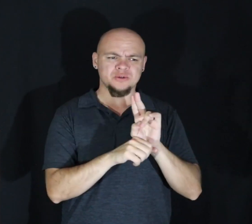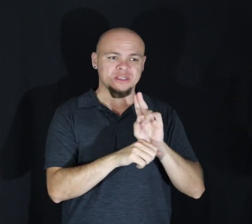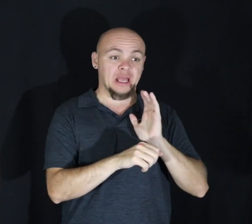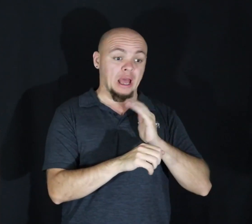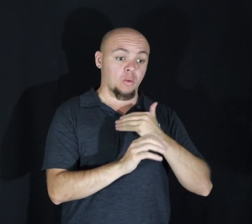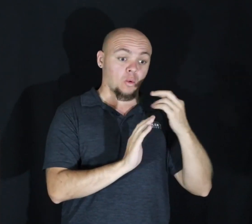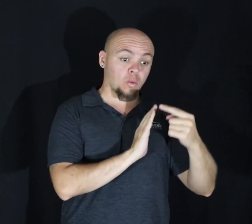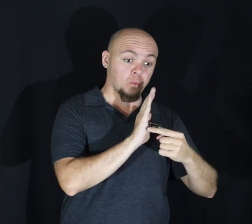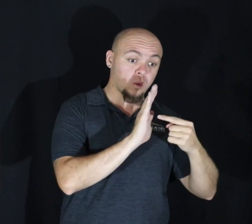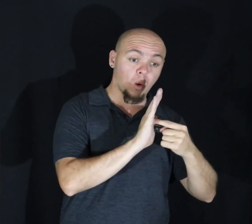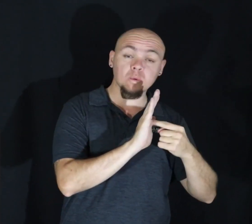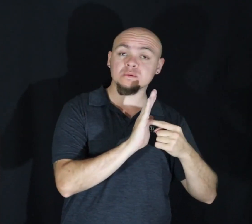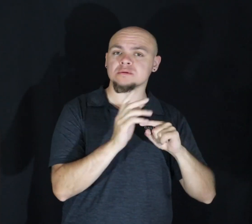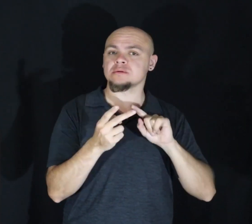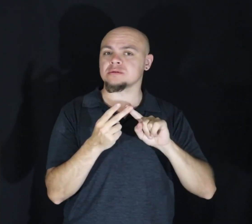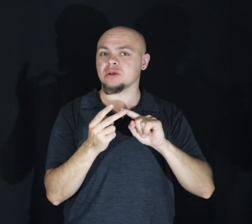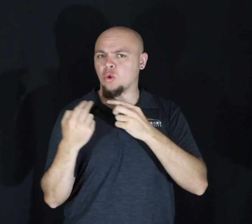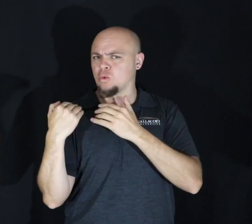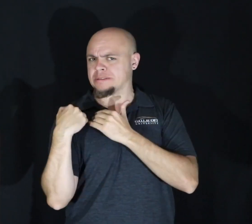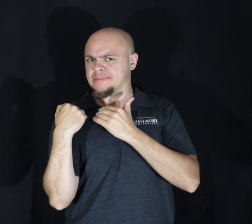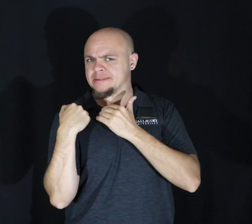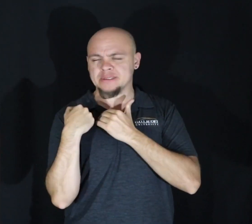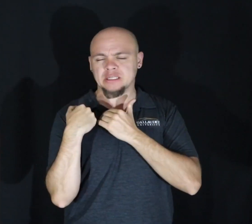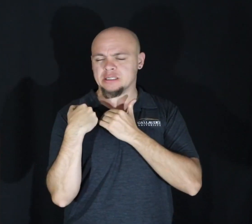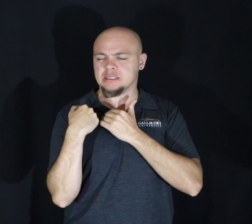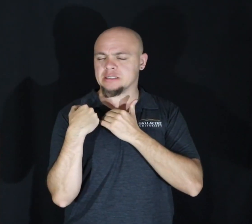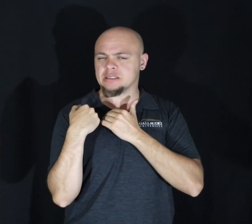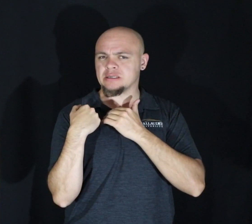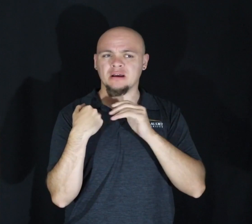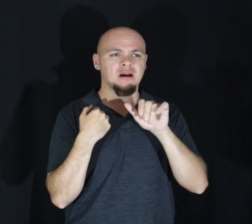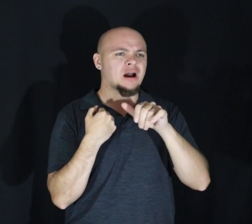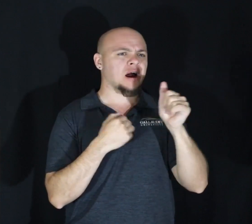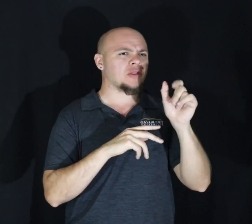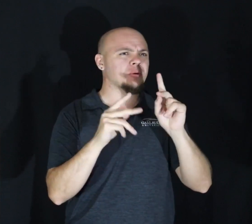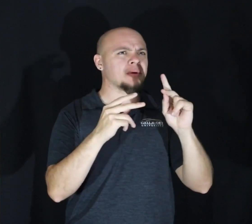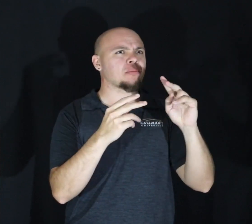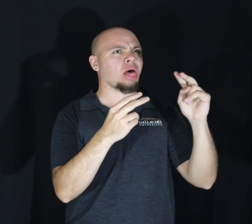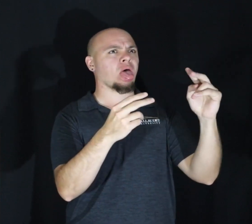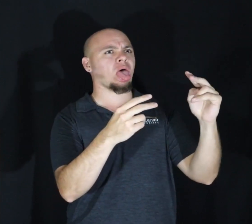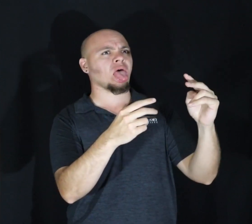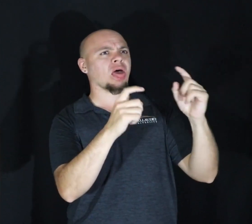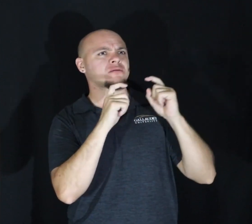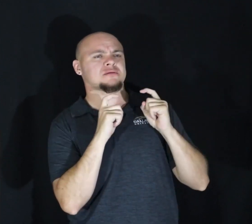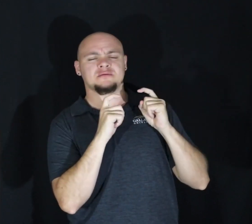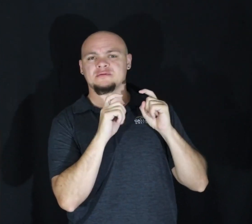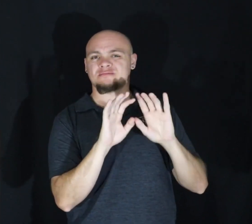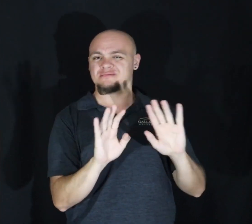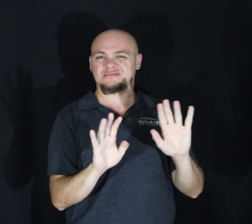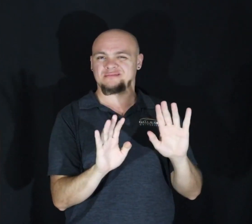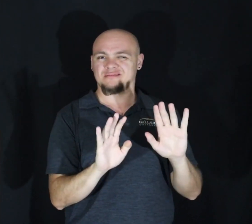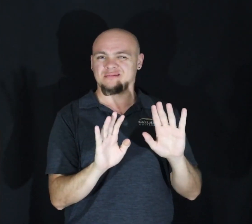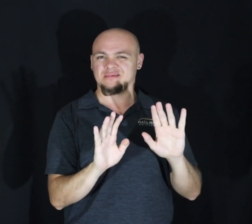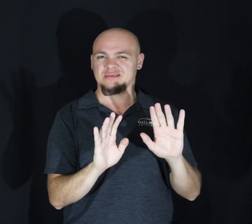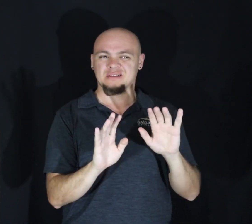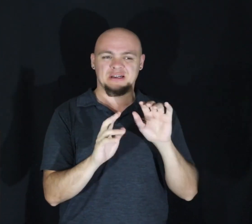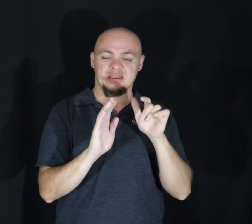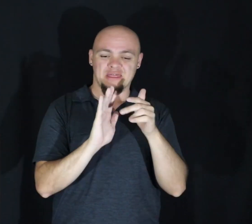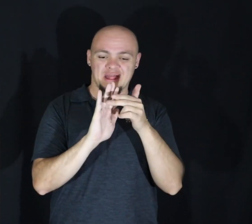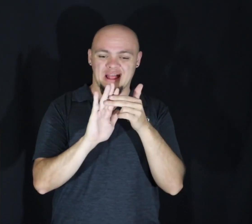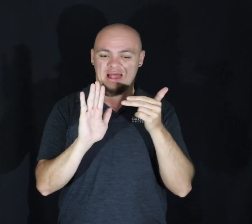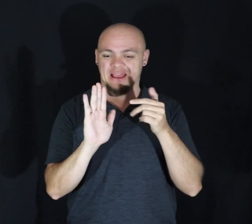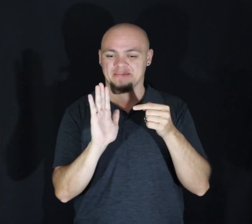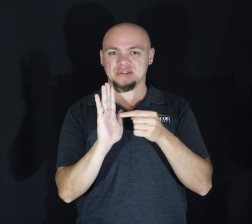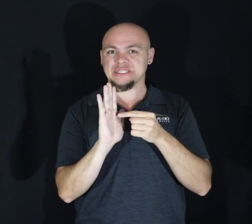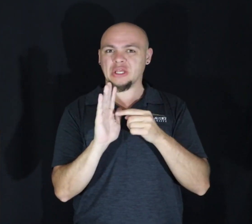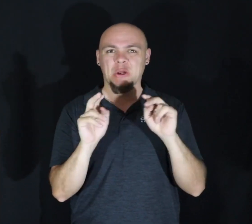our responsibilities, more than the things that other people put on us. And the reason why these labels are